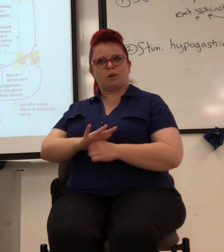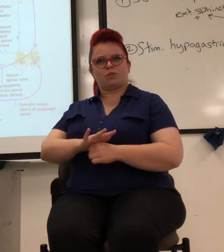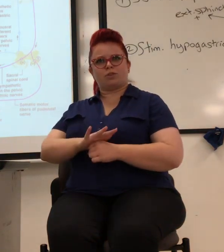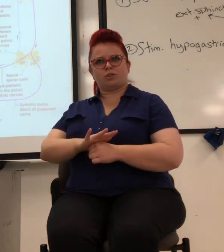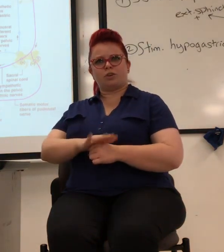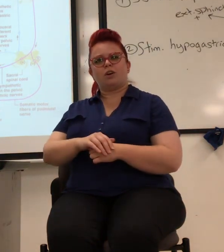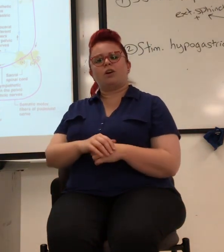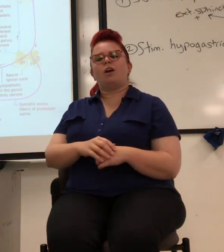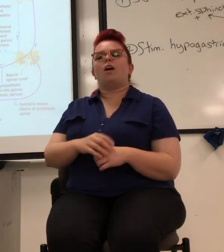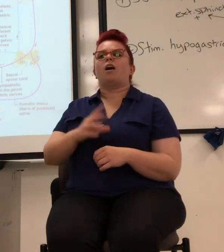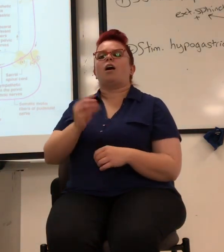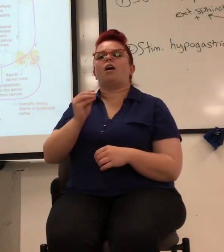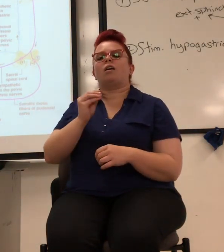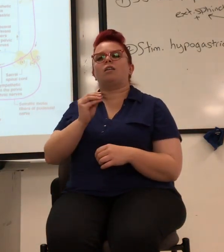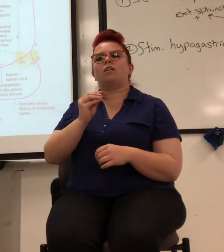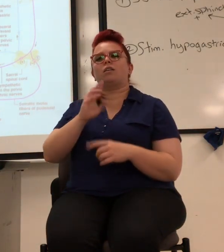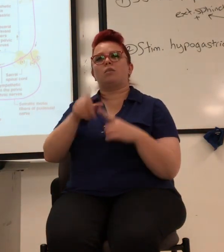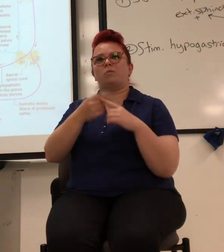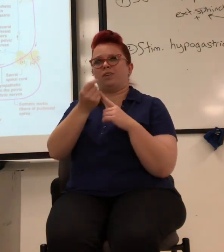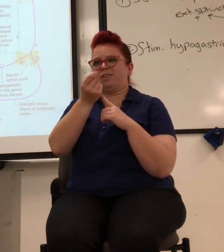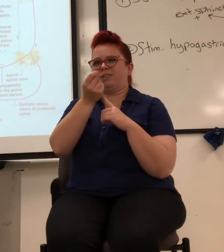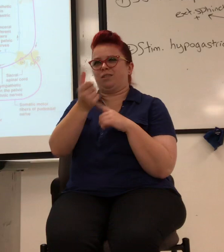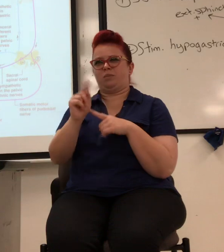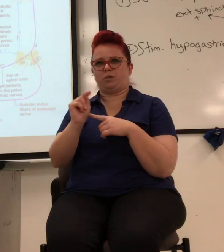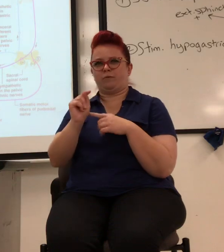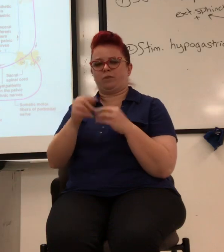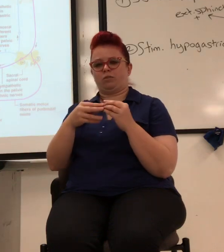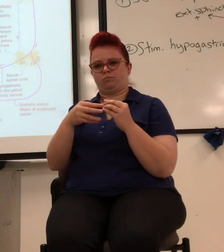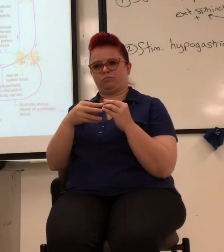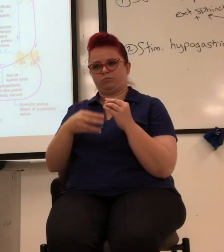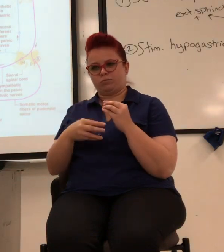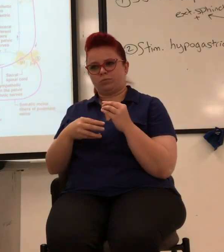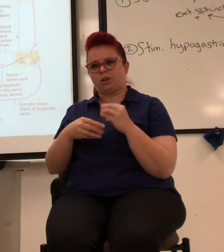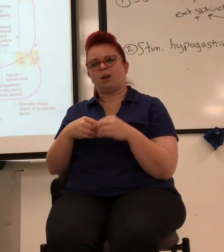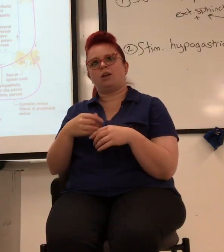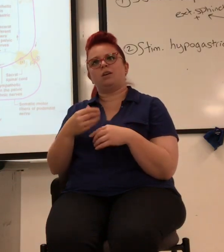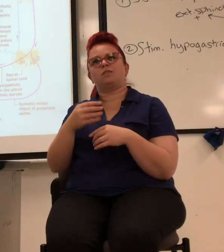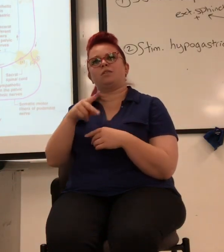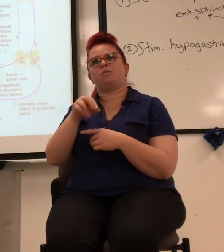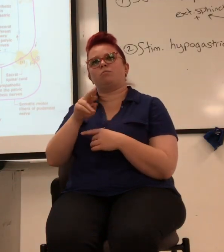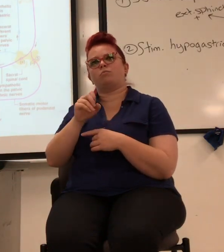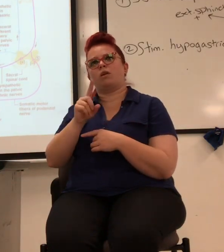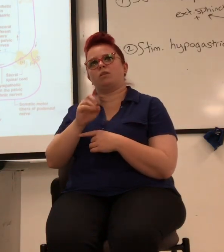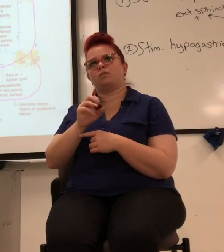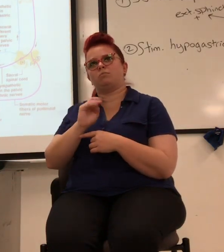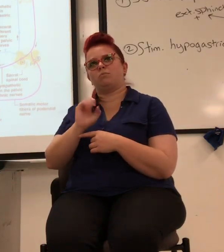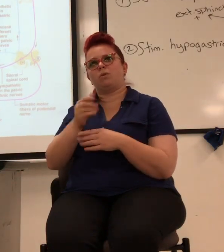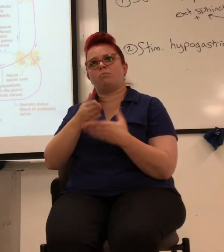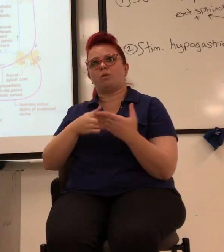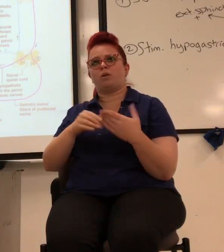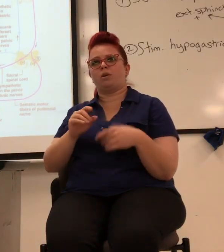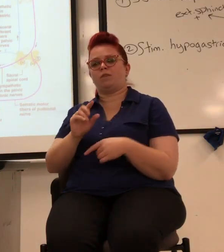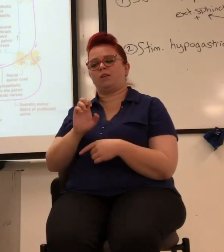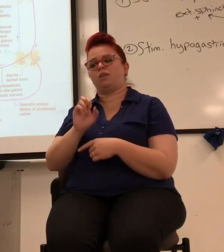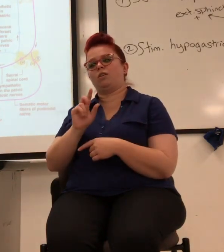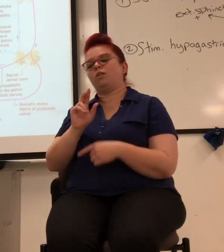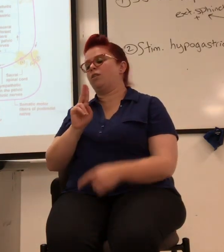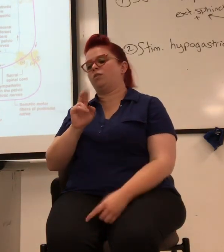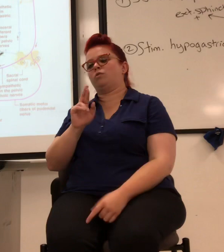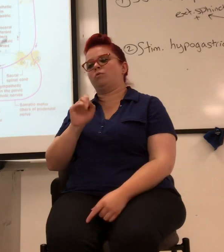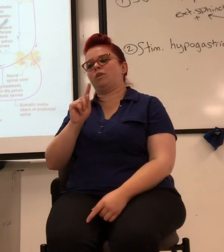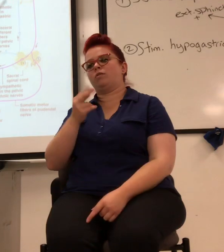Then the long bus ride's over, you get off, you run to the bathroom, and you got a full bladder. This is what happens.